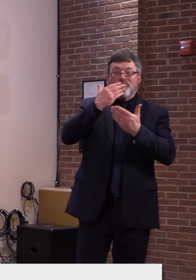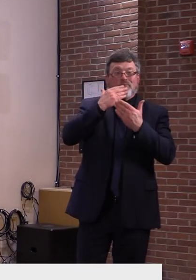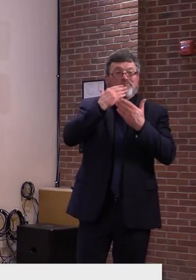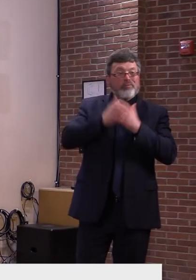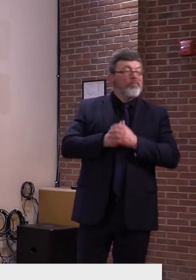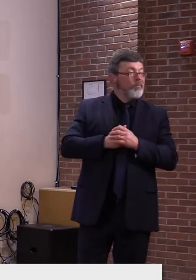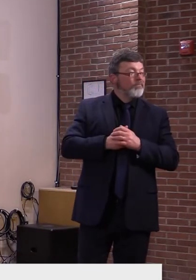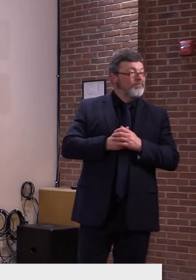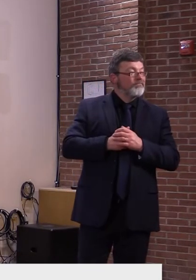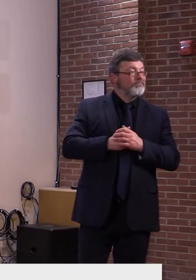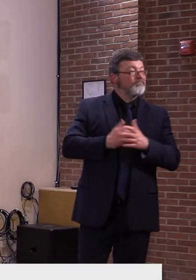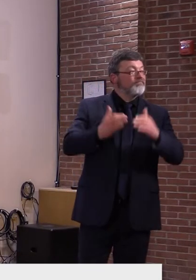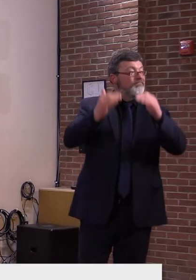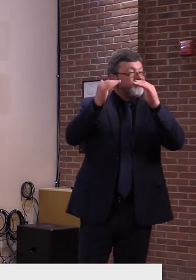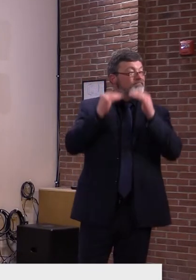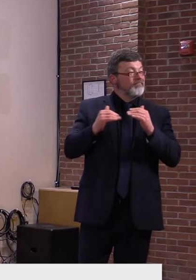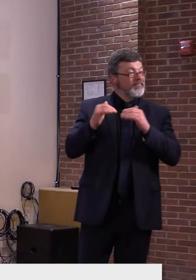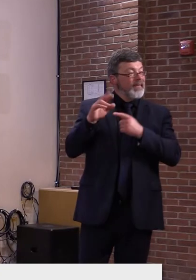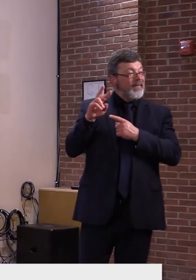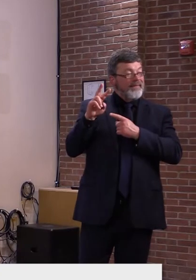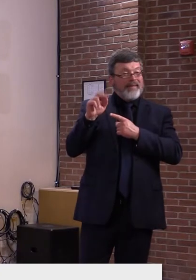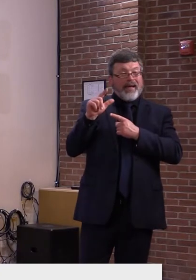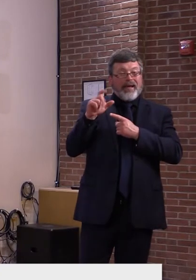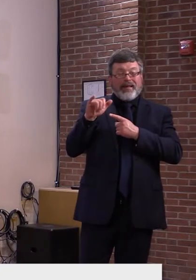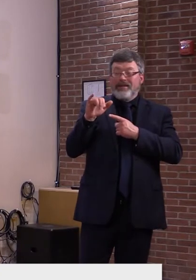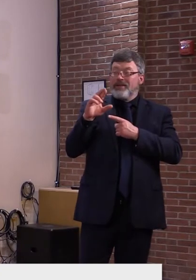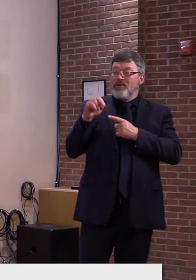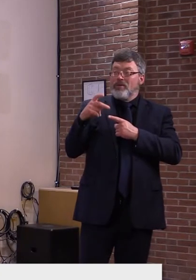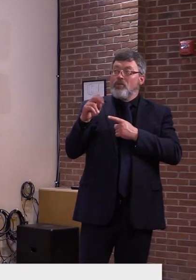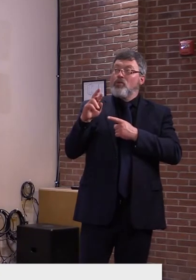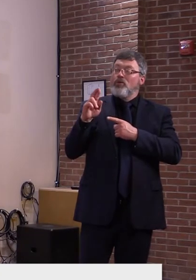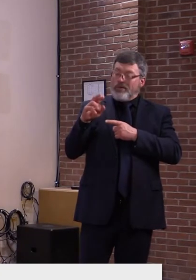Lisa Loomis, the Valley Reporter.